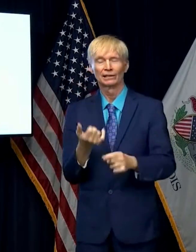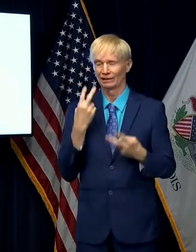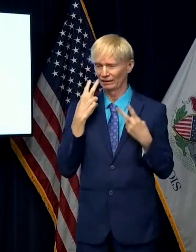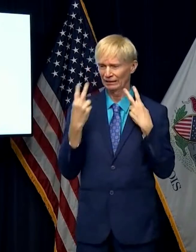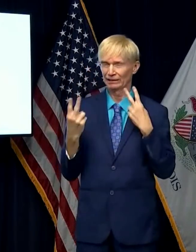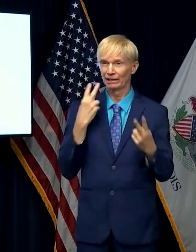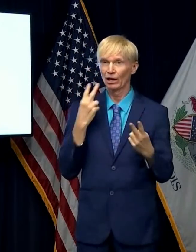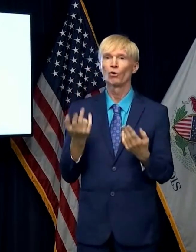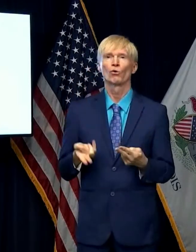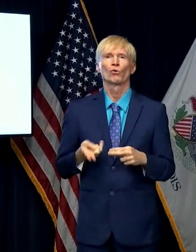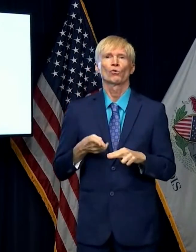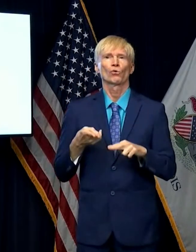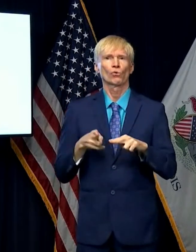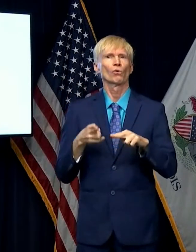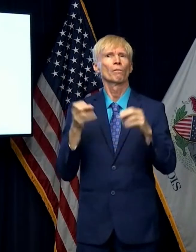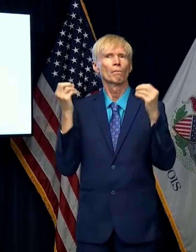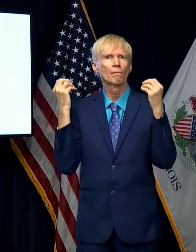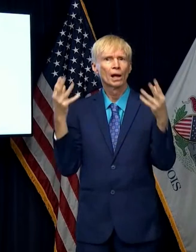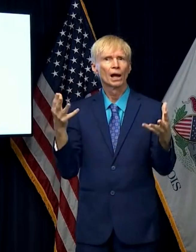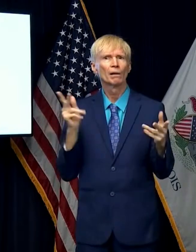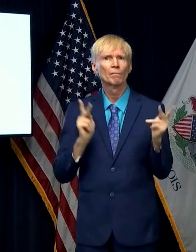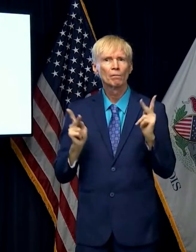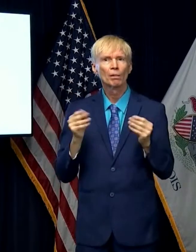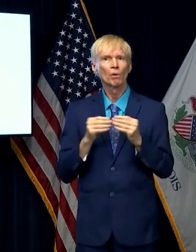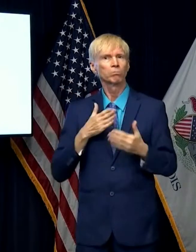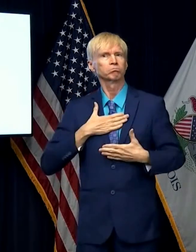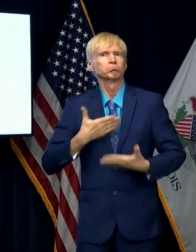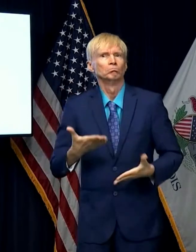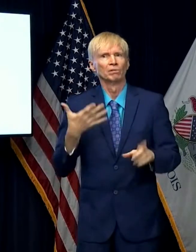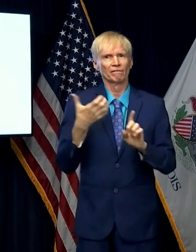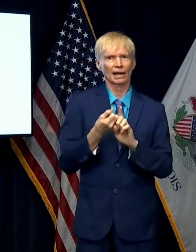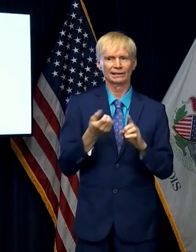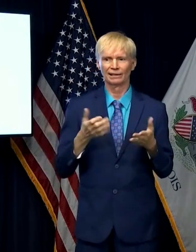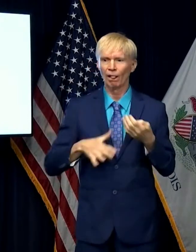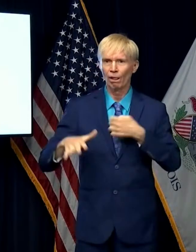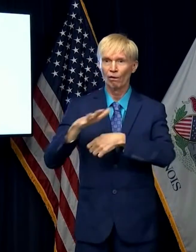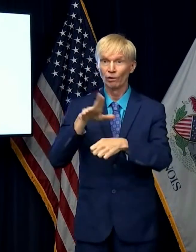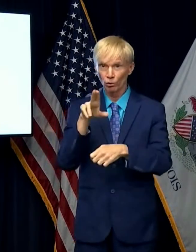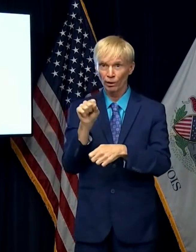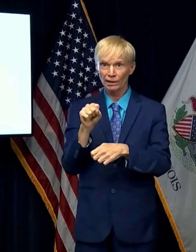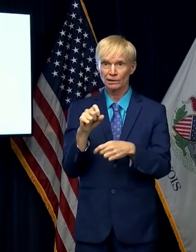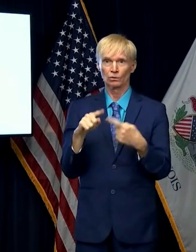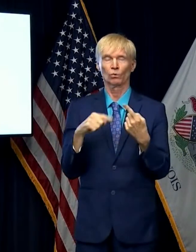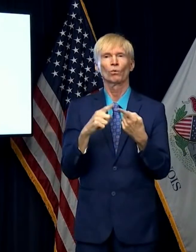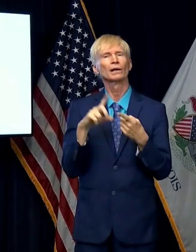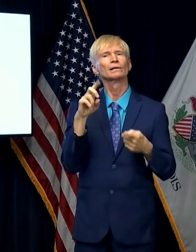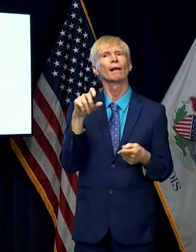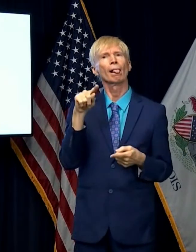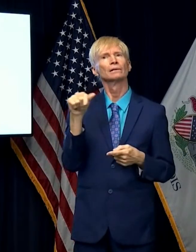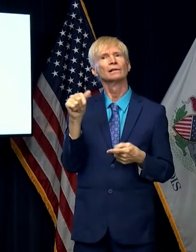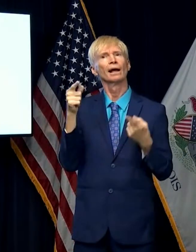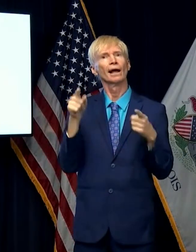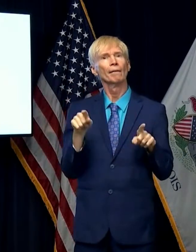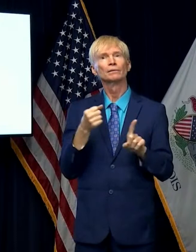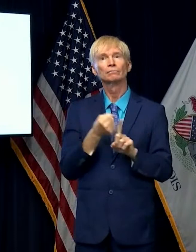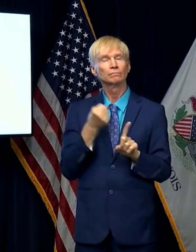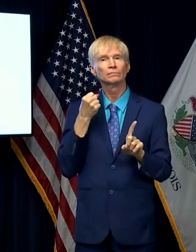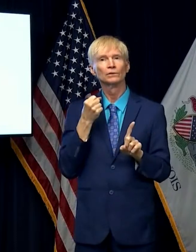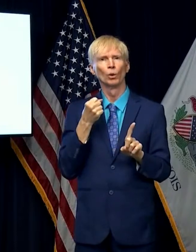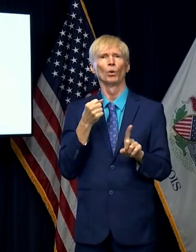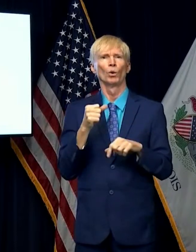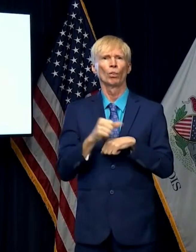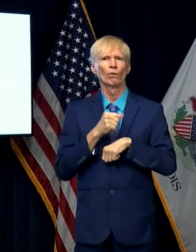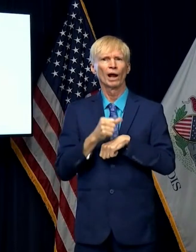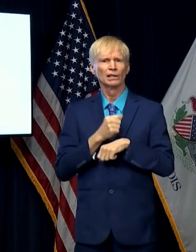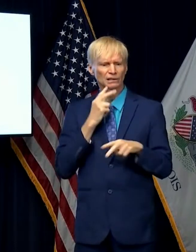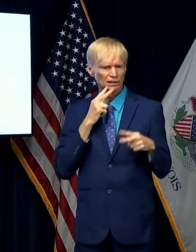rising number of vaccinations, in fact, across the country and here in Illinois, as the Delta variant has threatened people. I